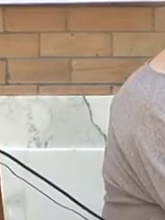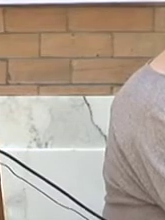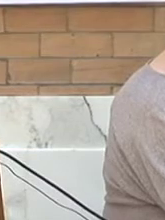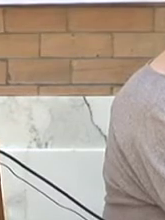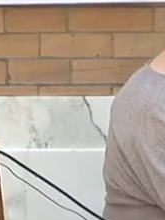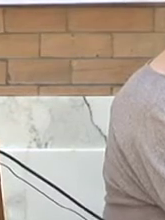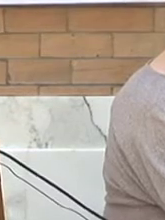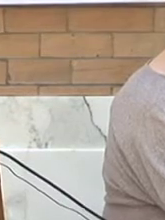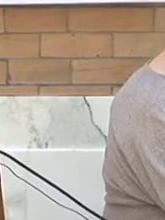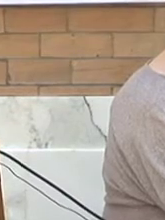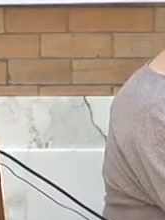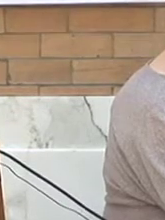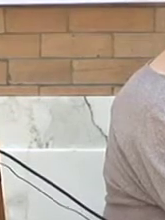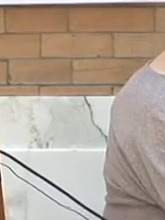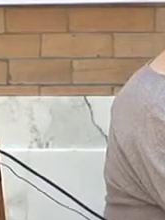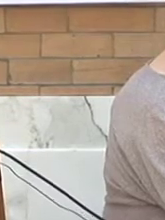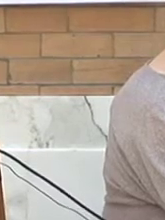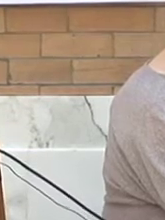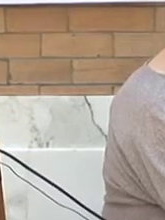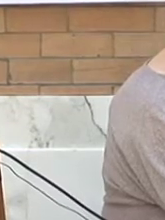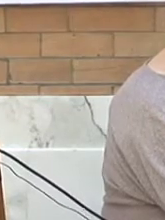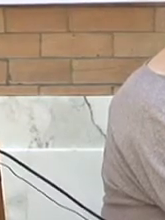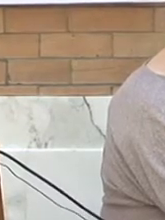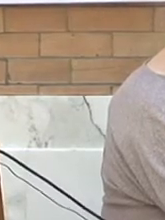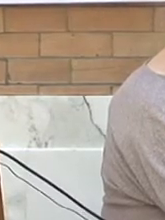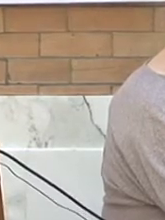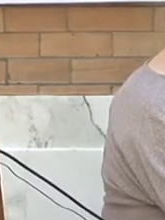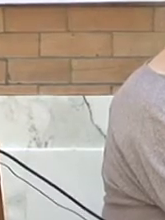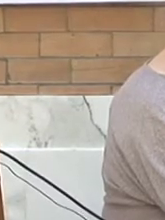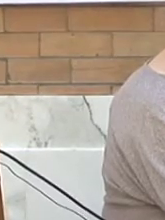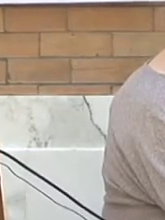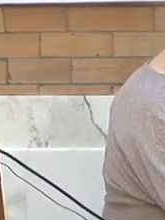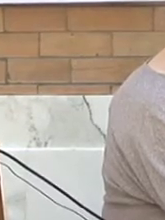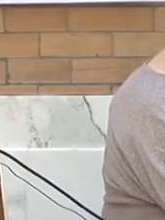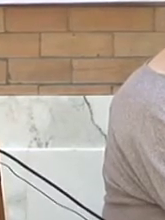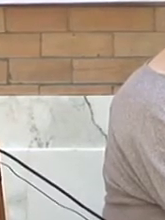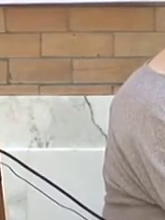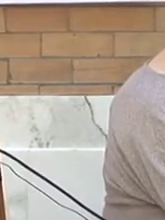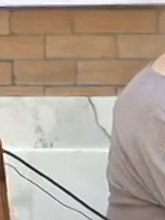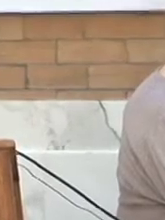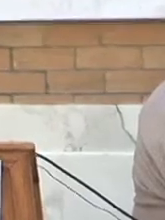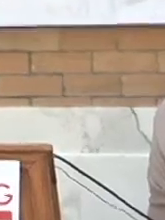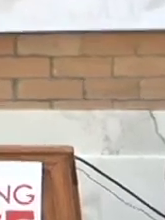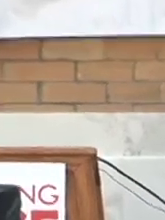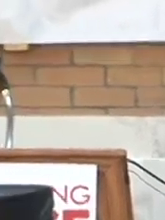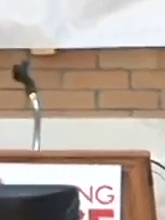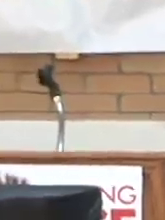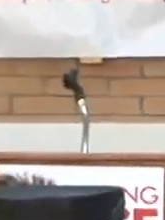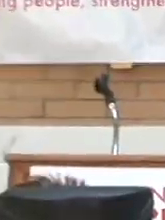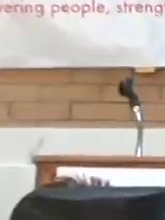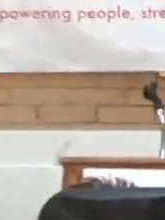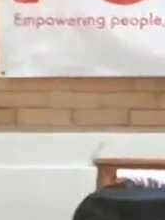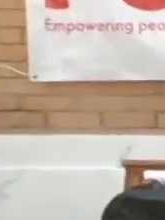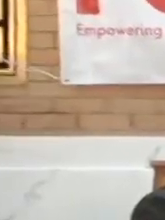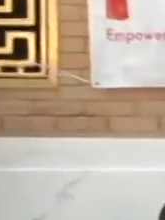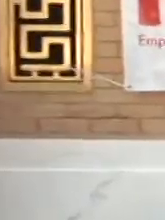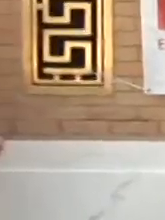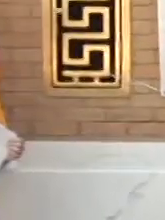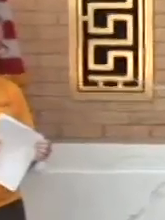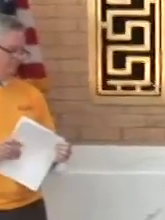paying job where they are learning. It would be better if